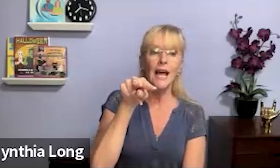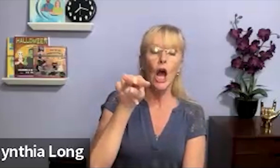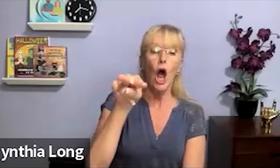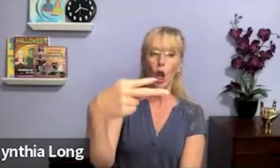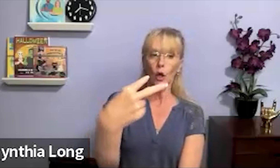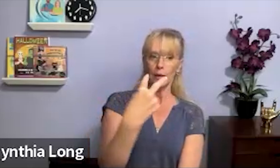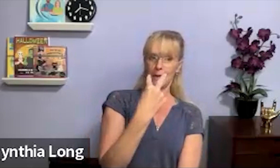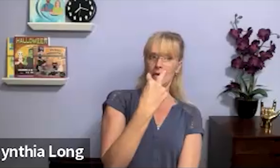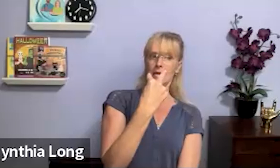say look at me,